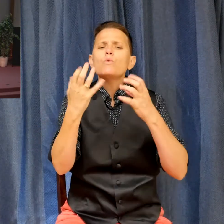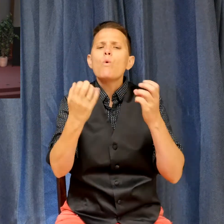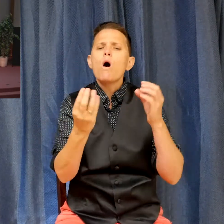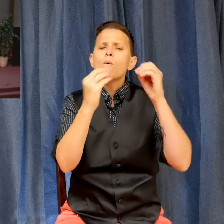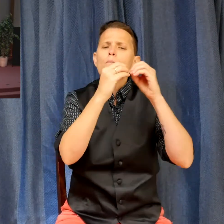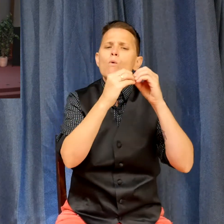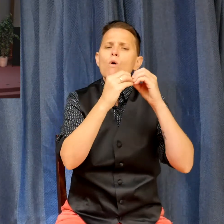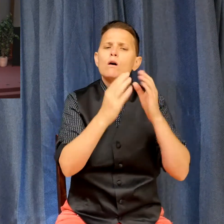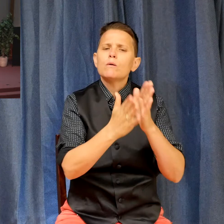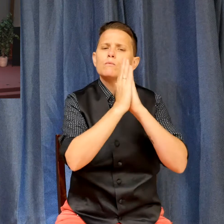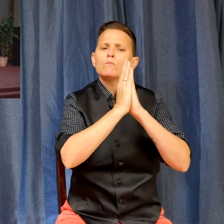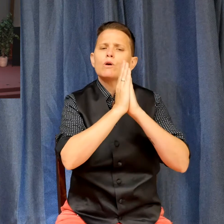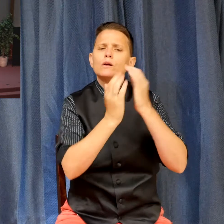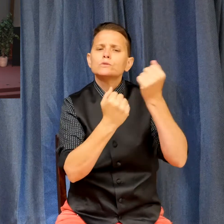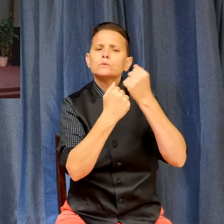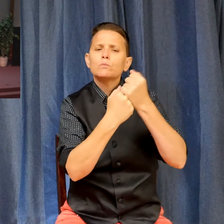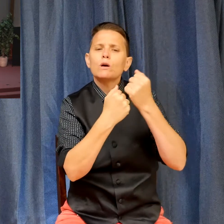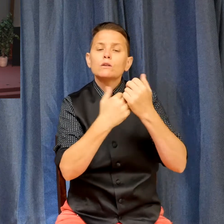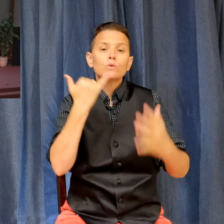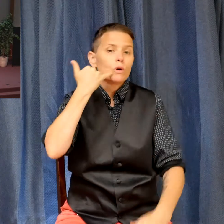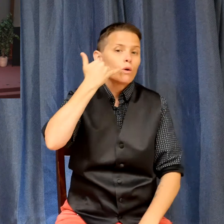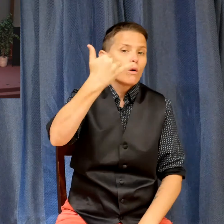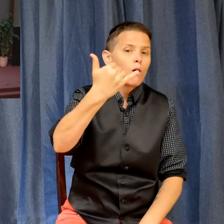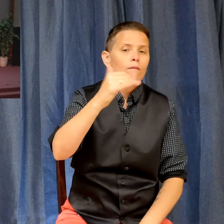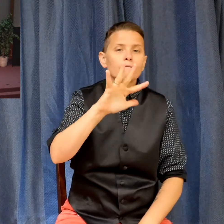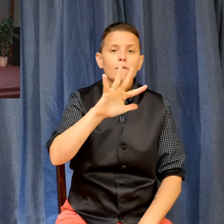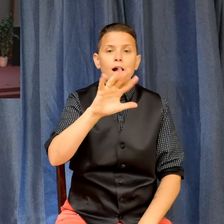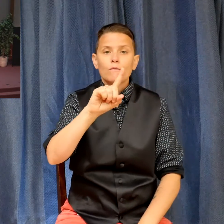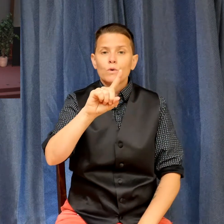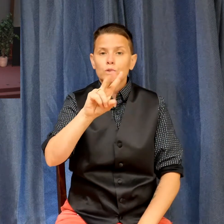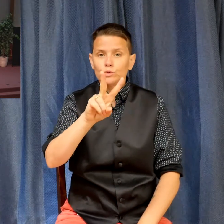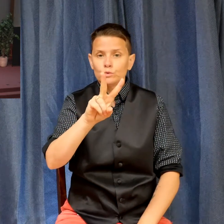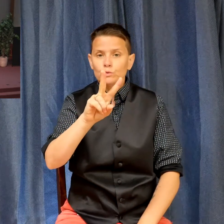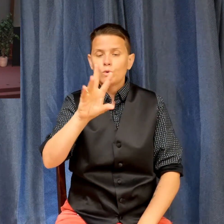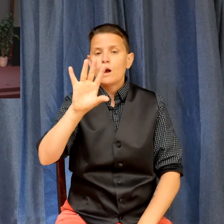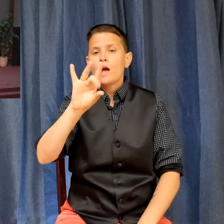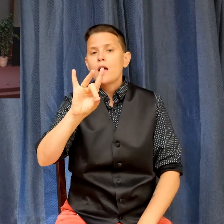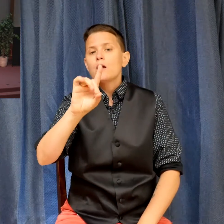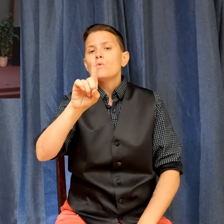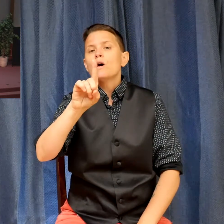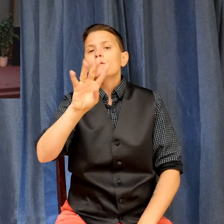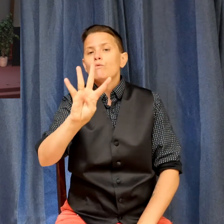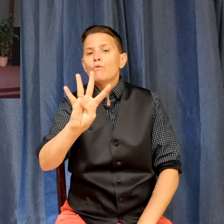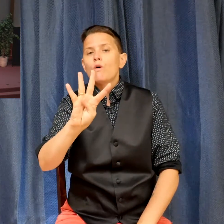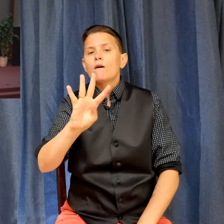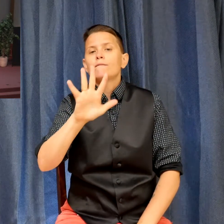one of these beautiful souls following the service, please call